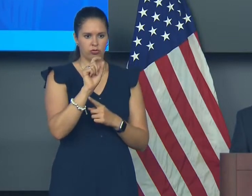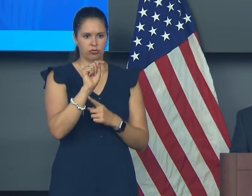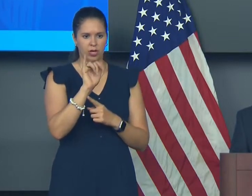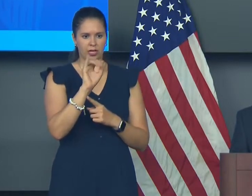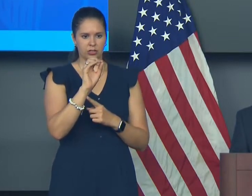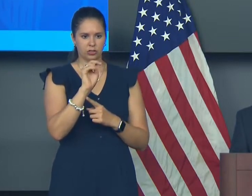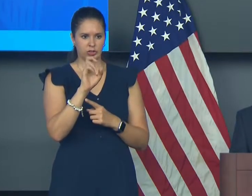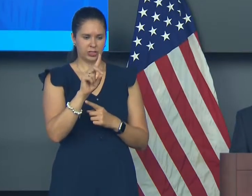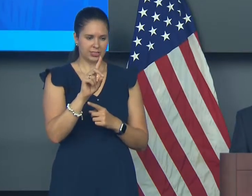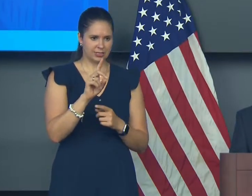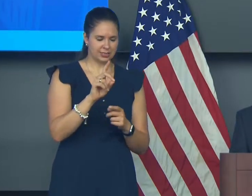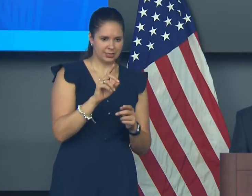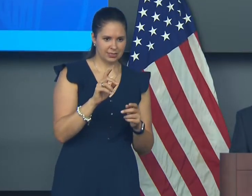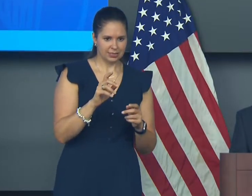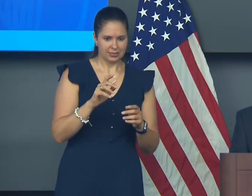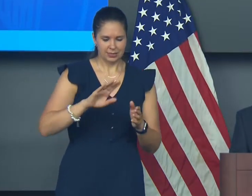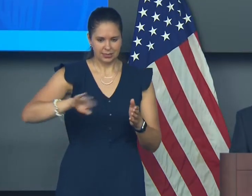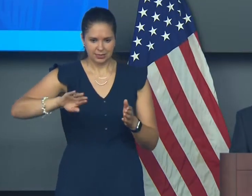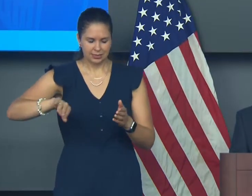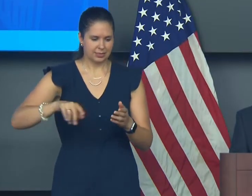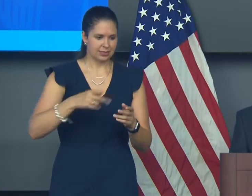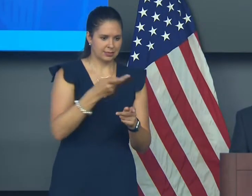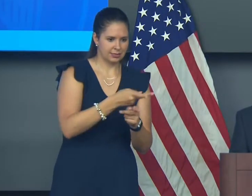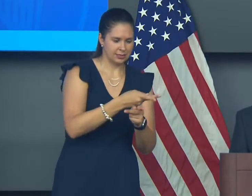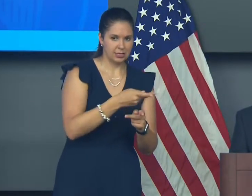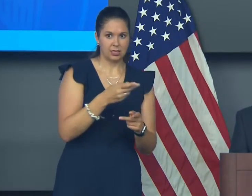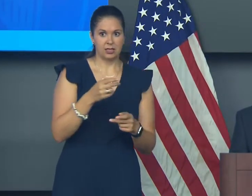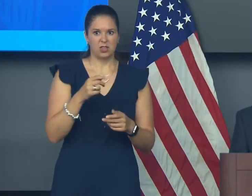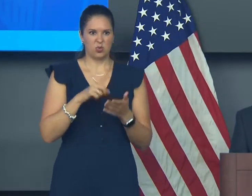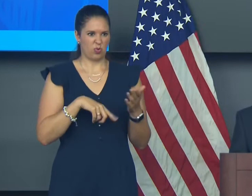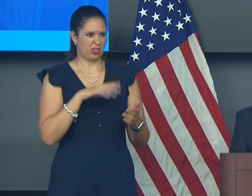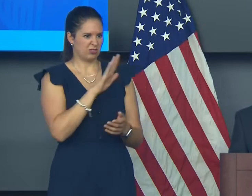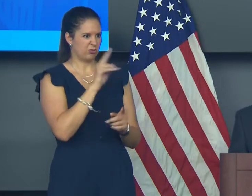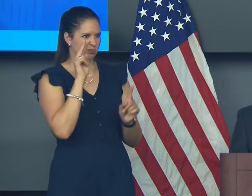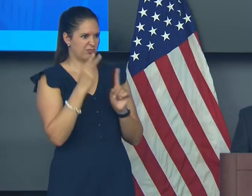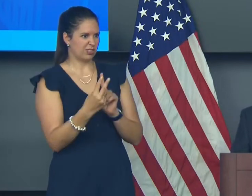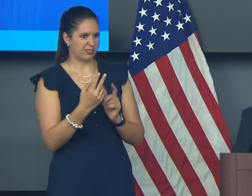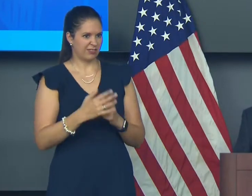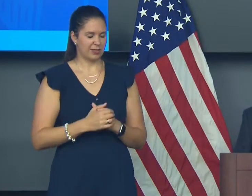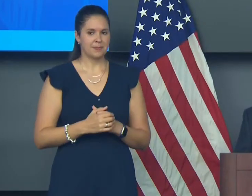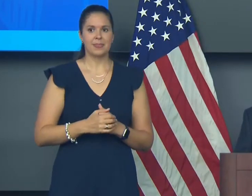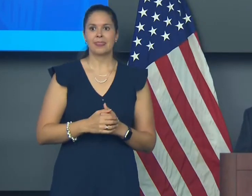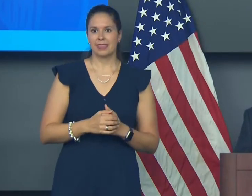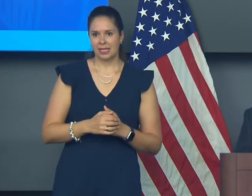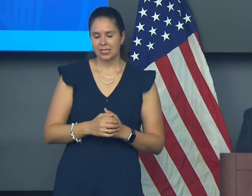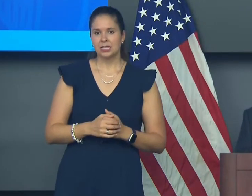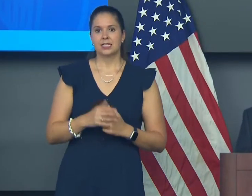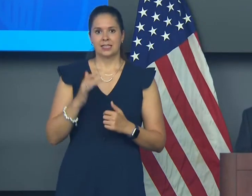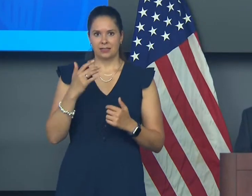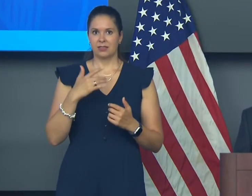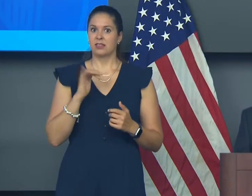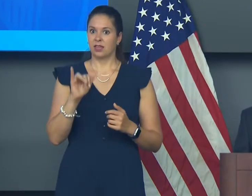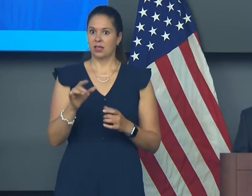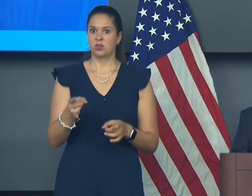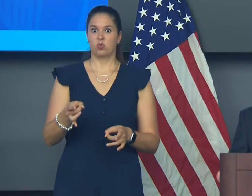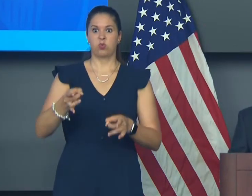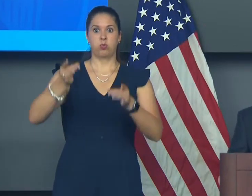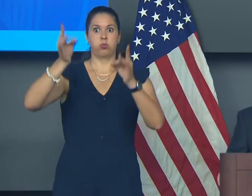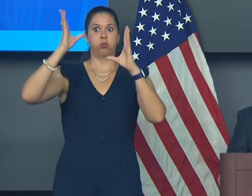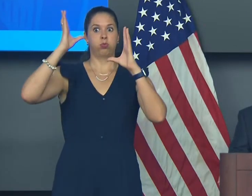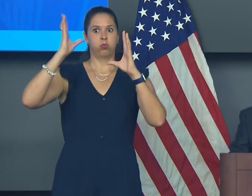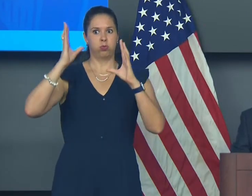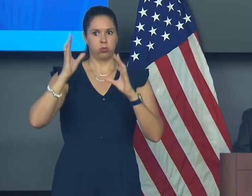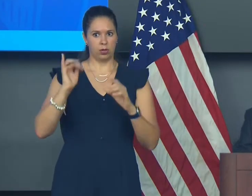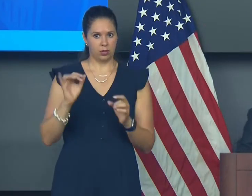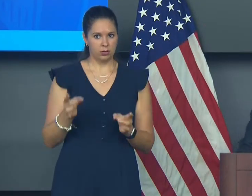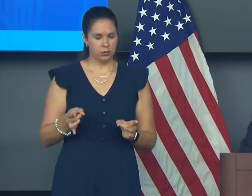this idea that care perhaps might need to be rationed. It's a dark place. It's a really dark place.